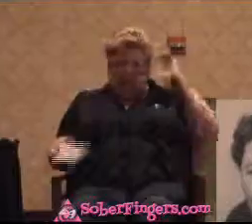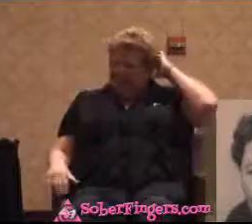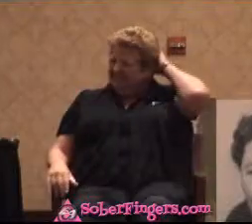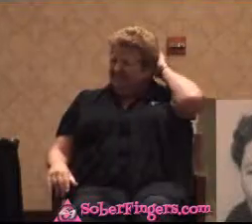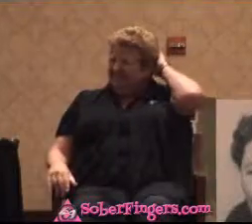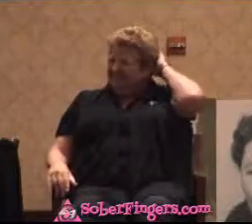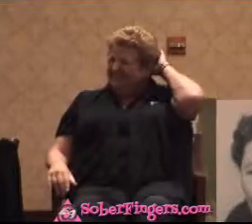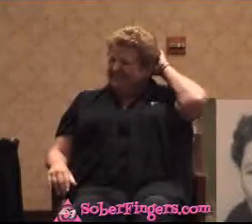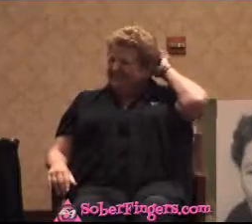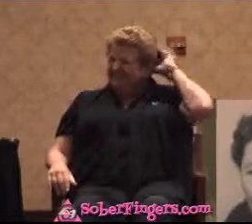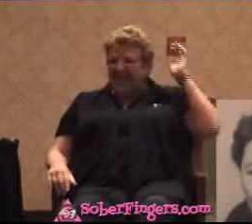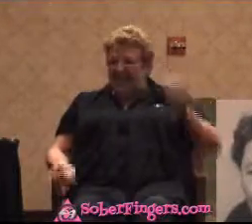Y'all eat this every day."